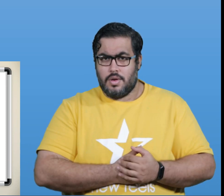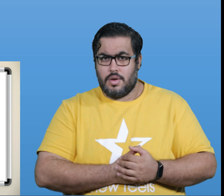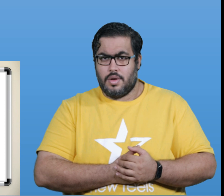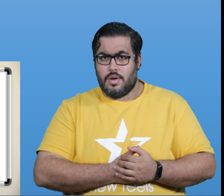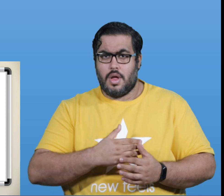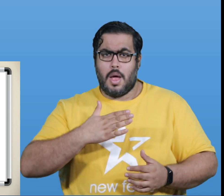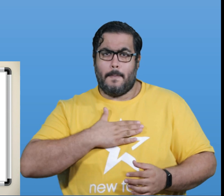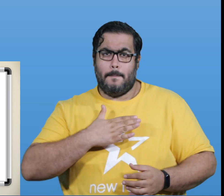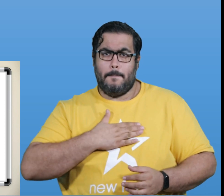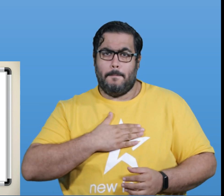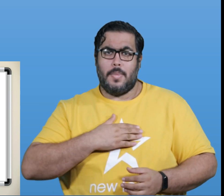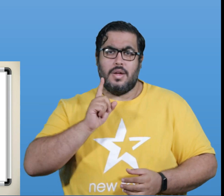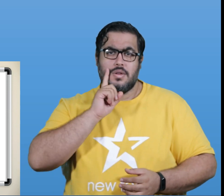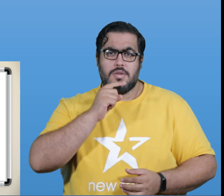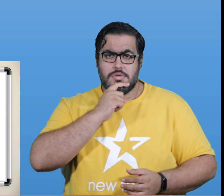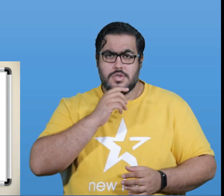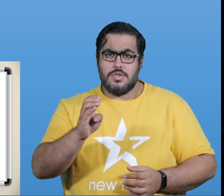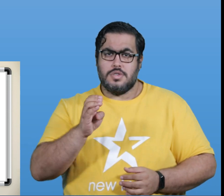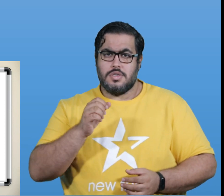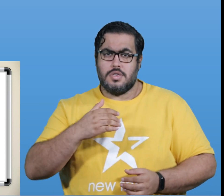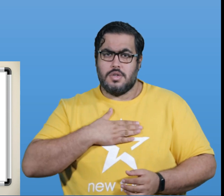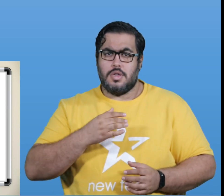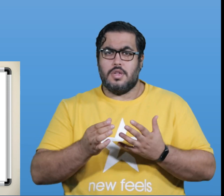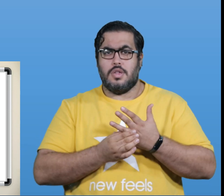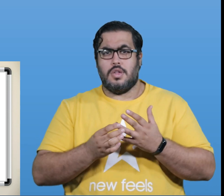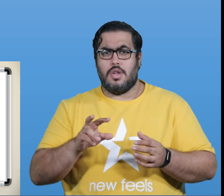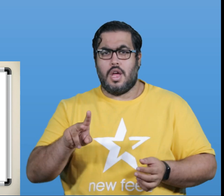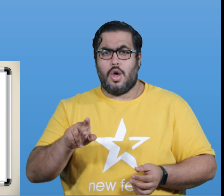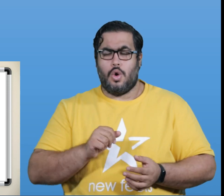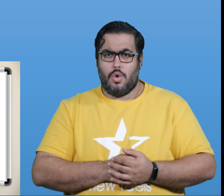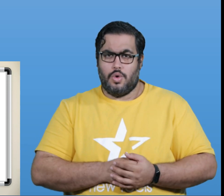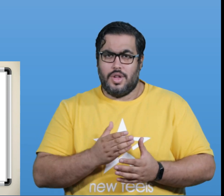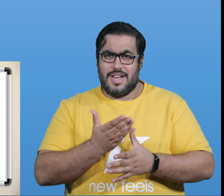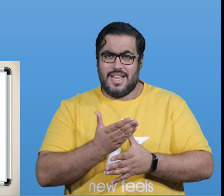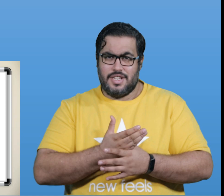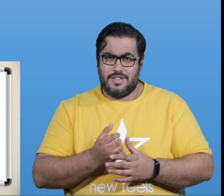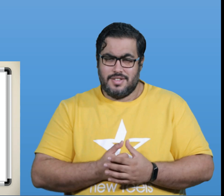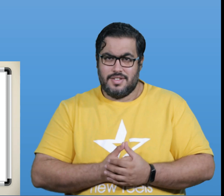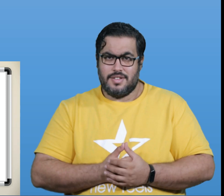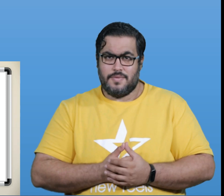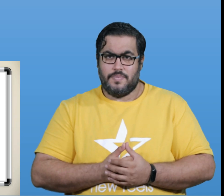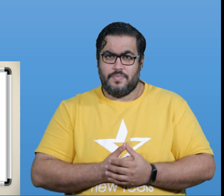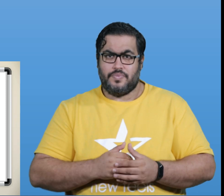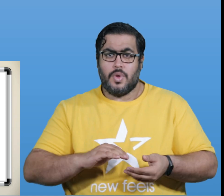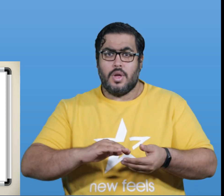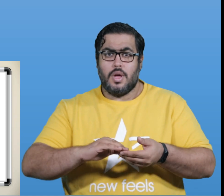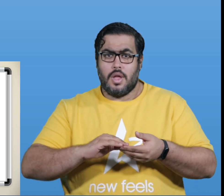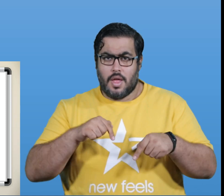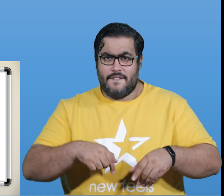My parents are holding a graduation party for my brother to celebrate his graduation from school. It'll be at the celebration hall in